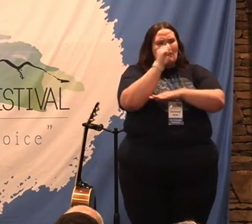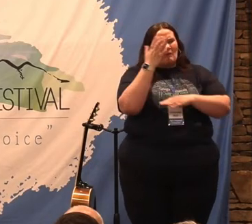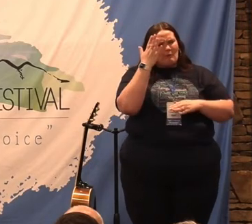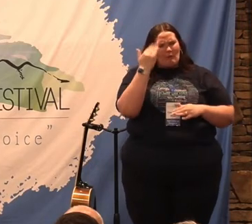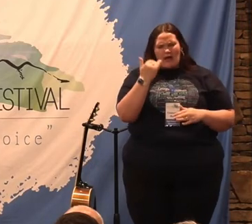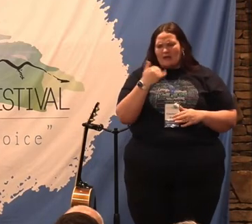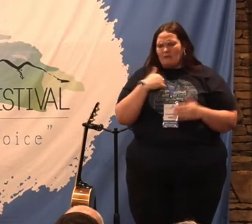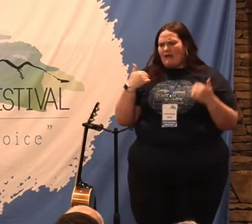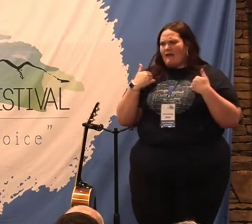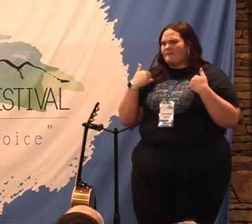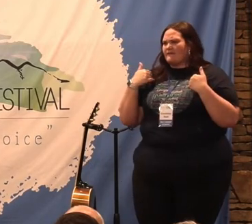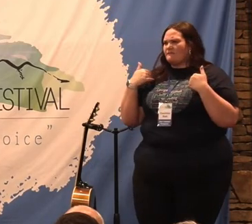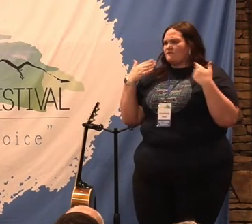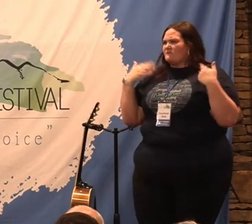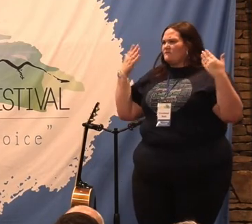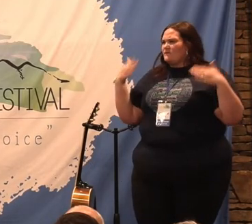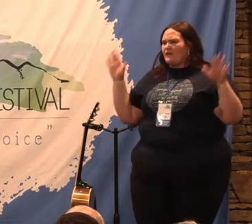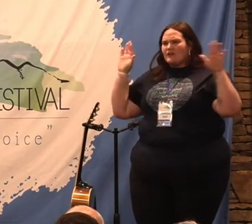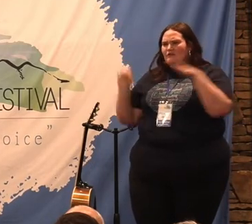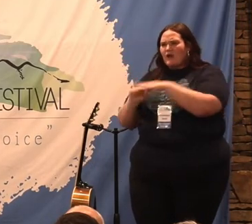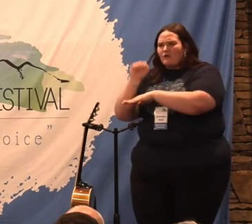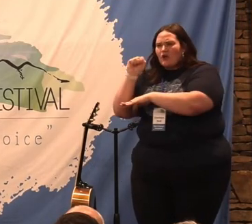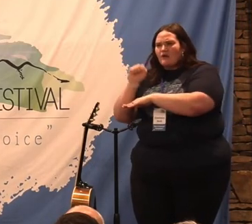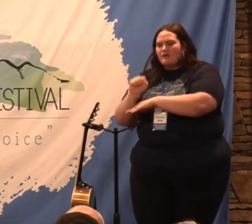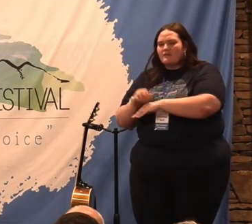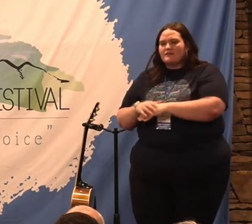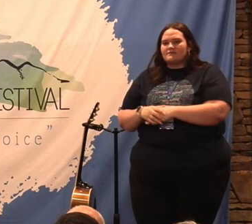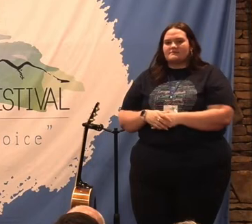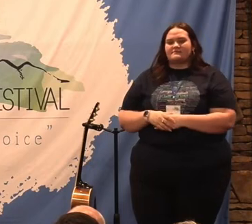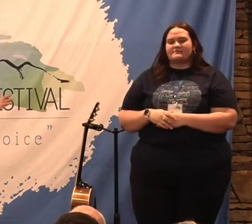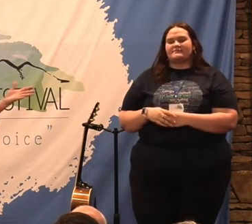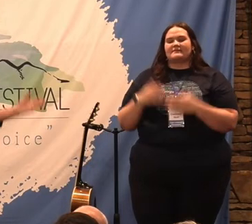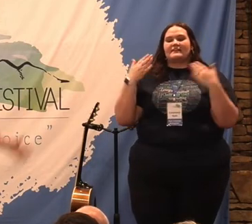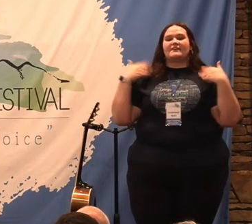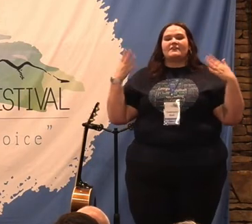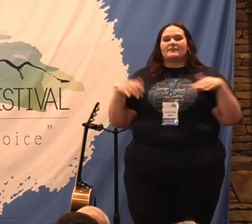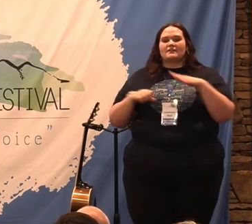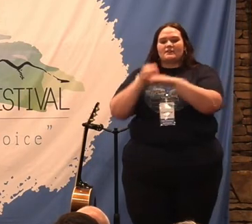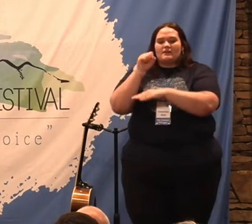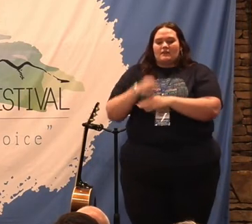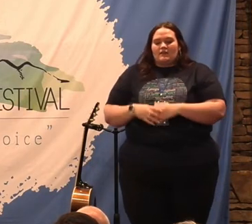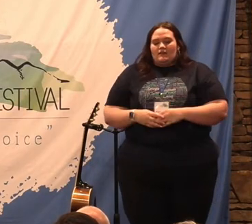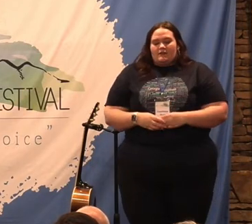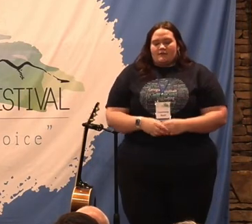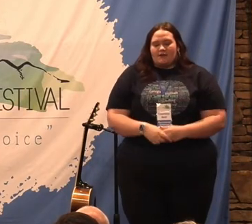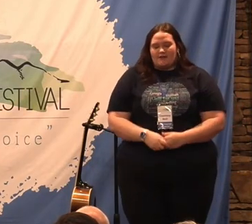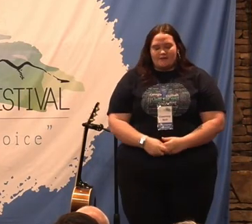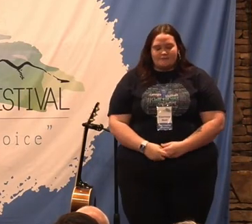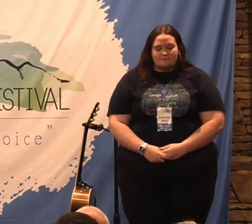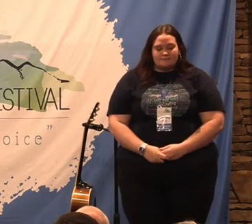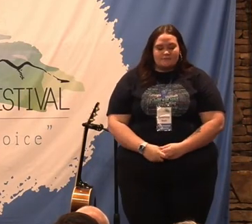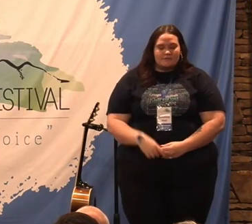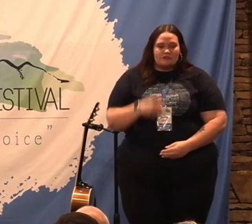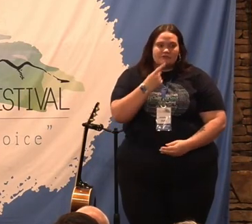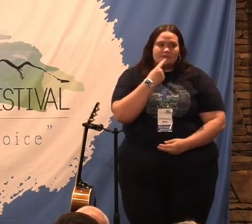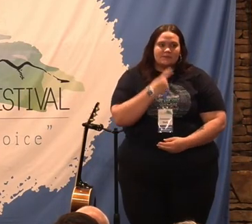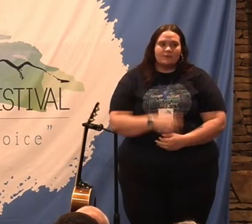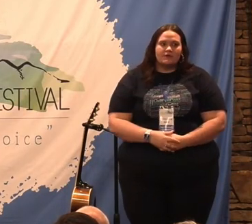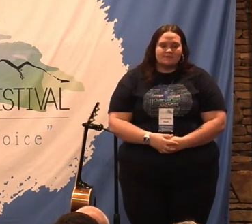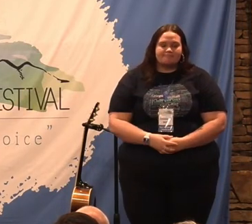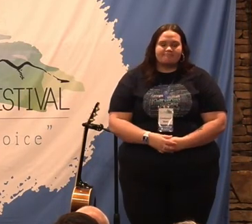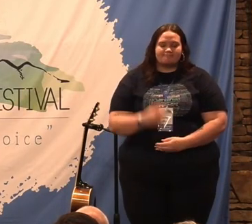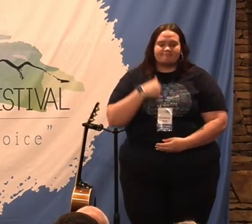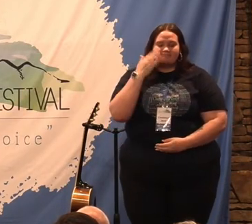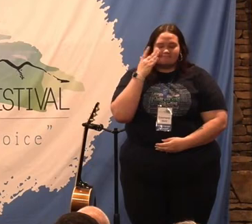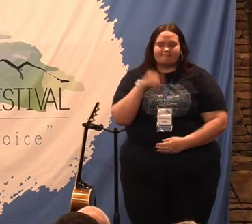fairy groundhog? The little creature's shoulders slumped. She said, you're disappointed. I can tell. They warned